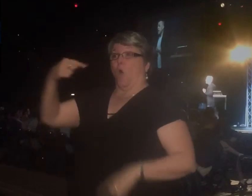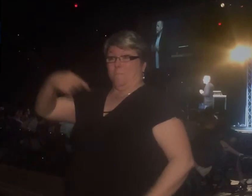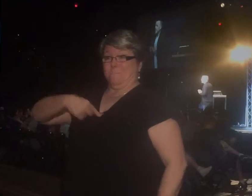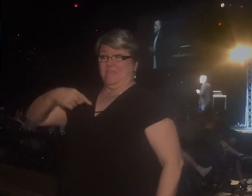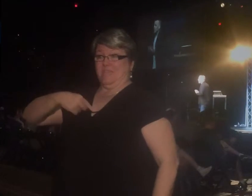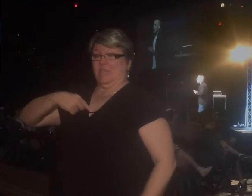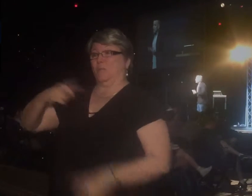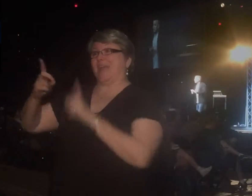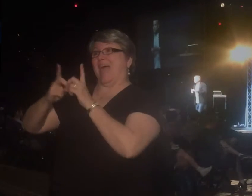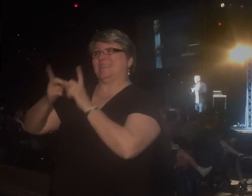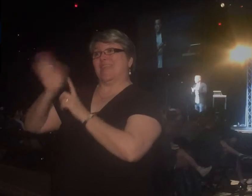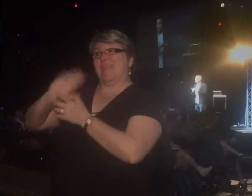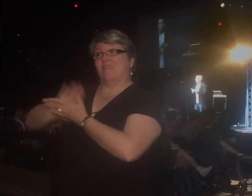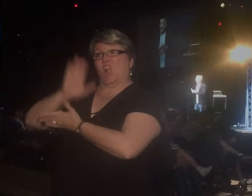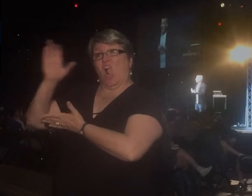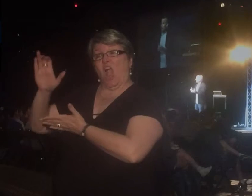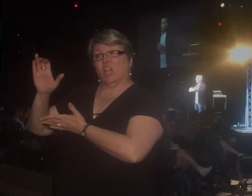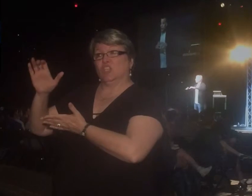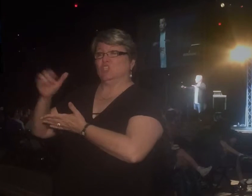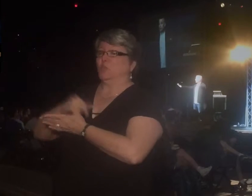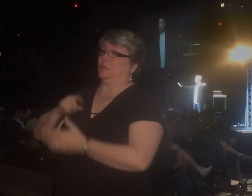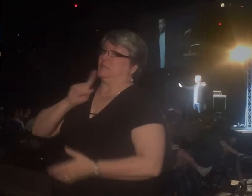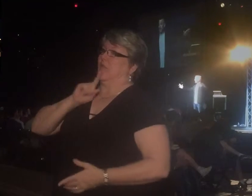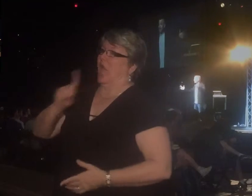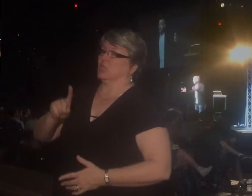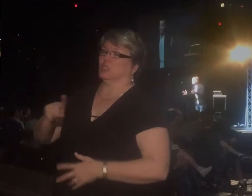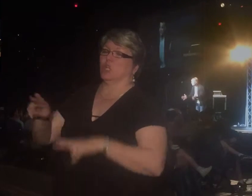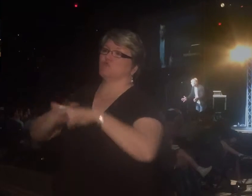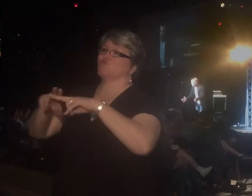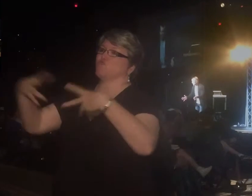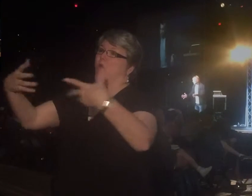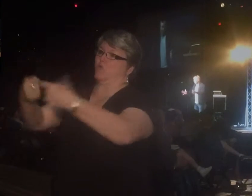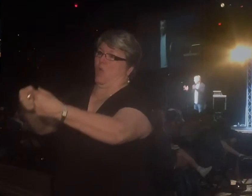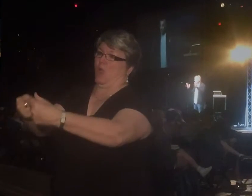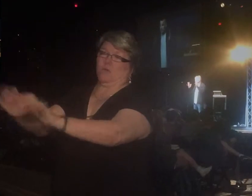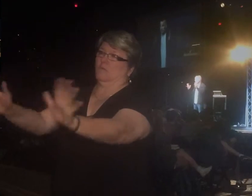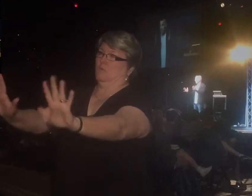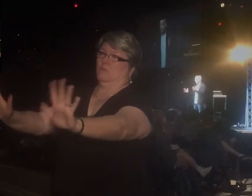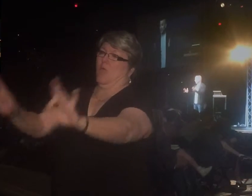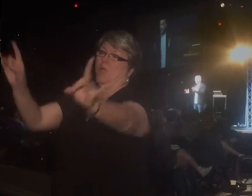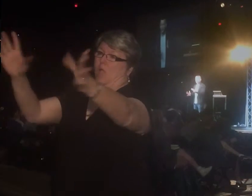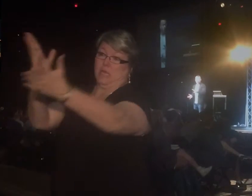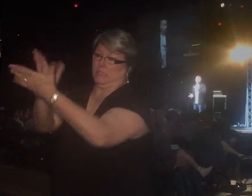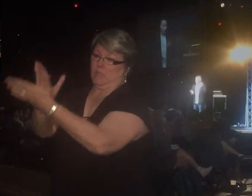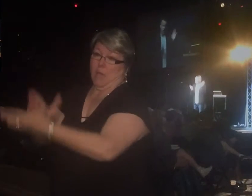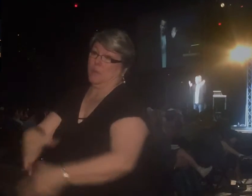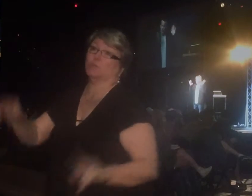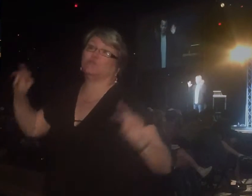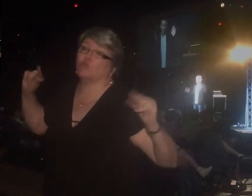For me, when I dated in college, it was an absolute train wreck, and I just had to stop. I mean, it